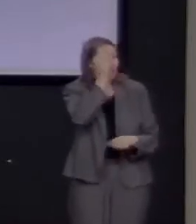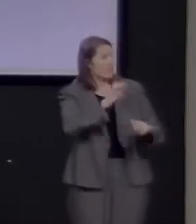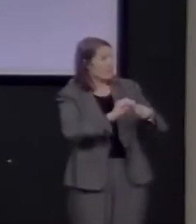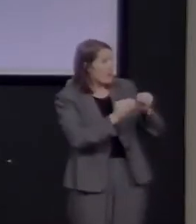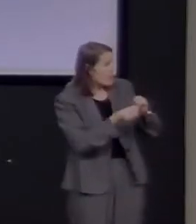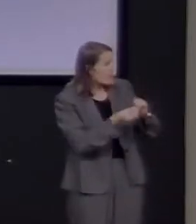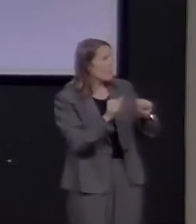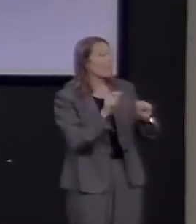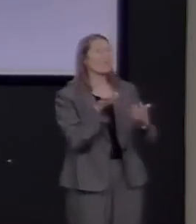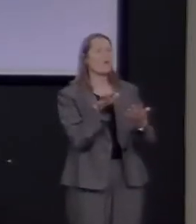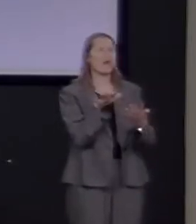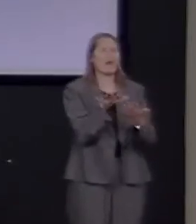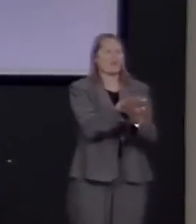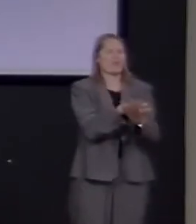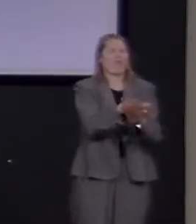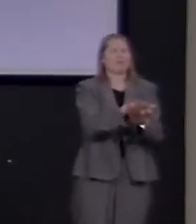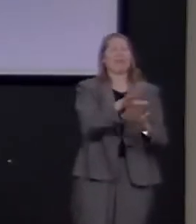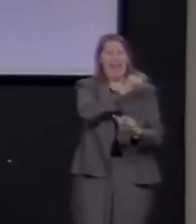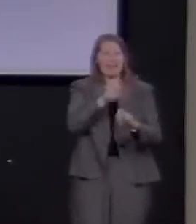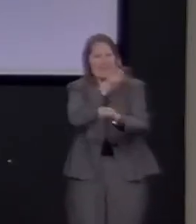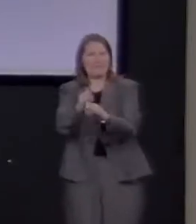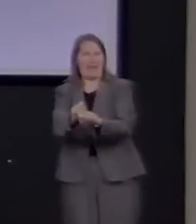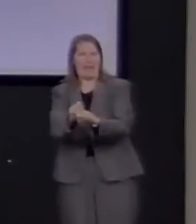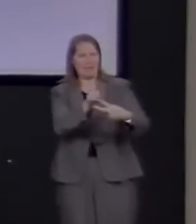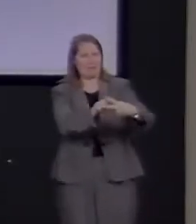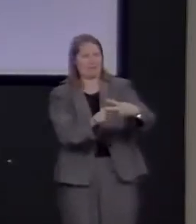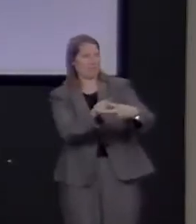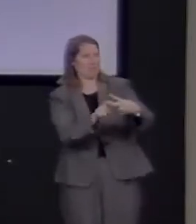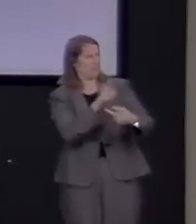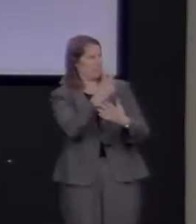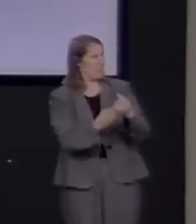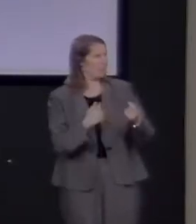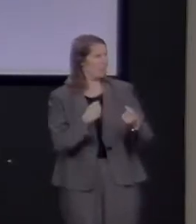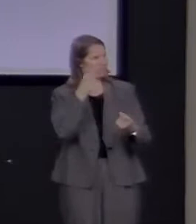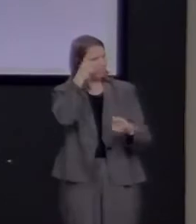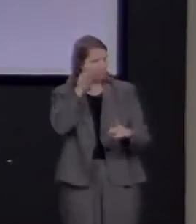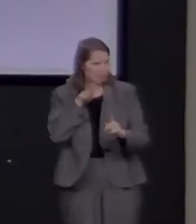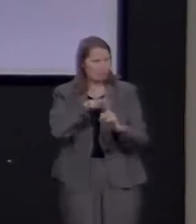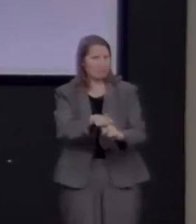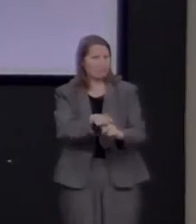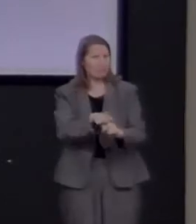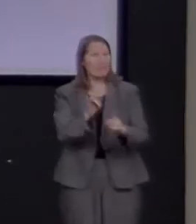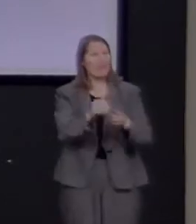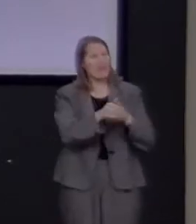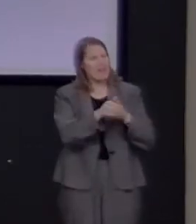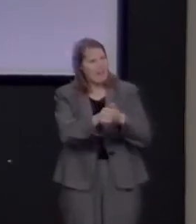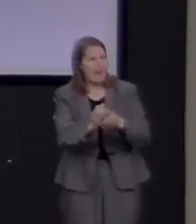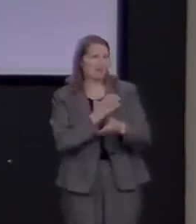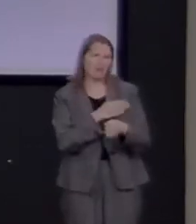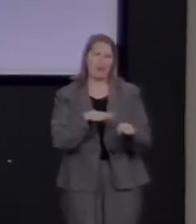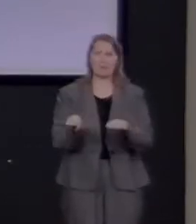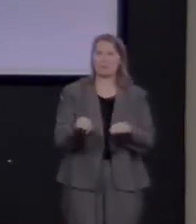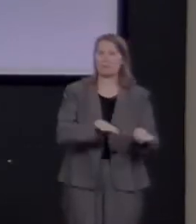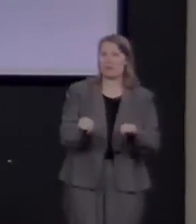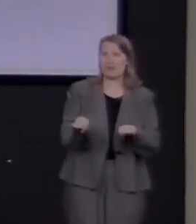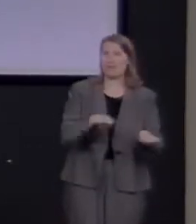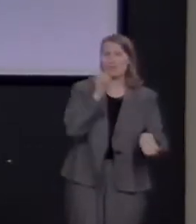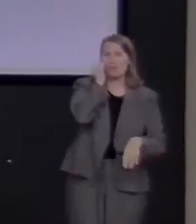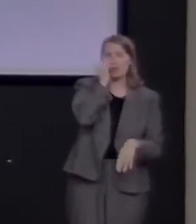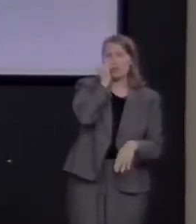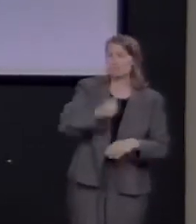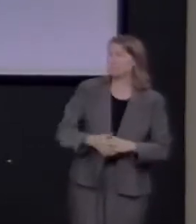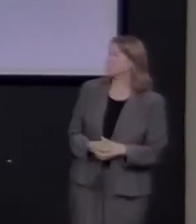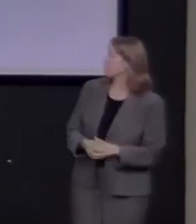both approximately and exactly use our numerical abilities guides our behavior in everyday